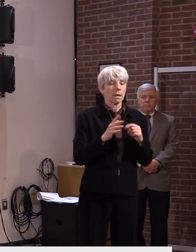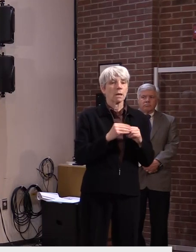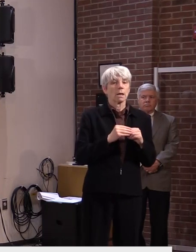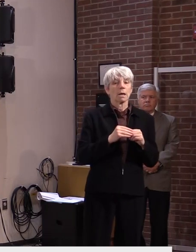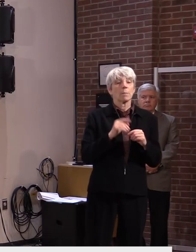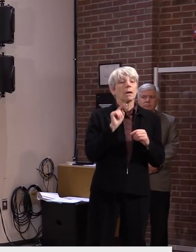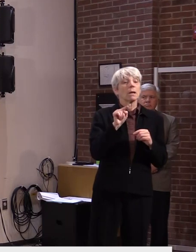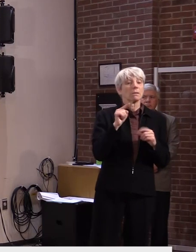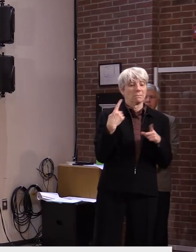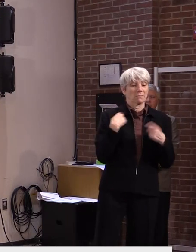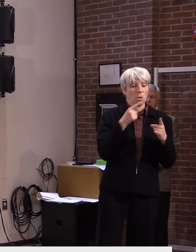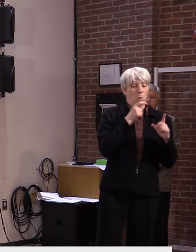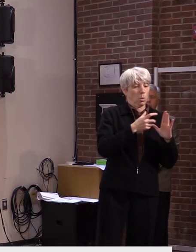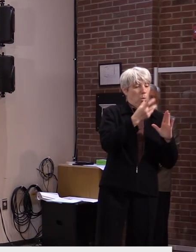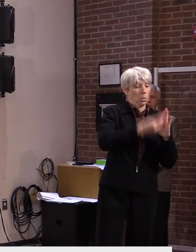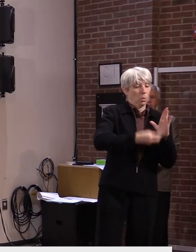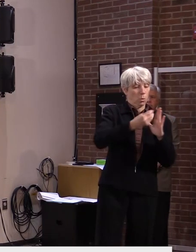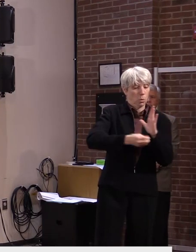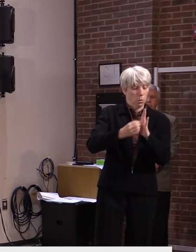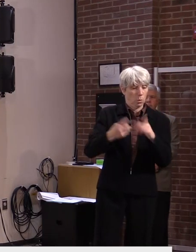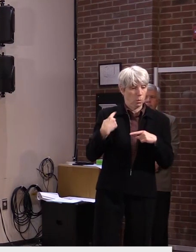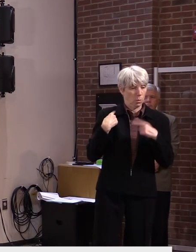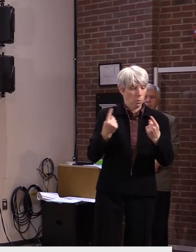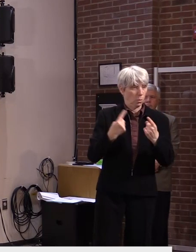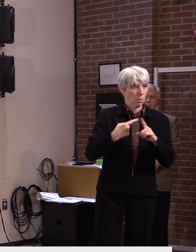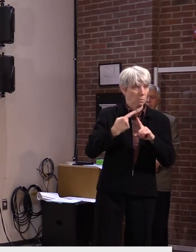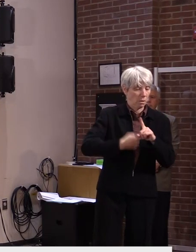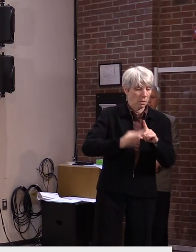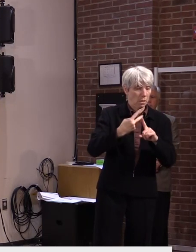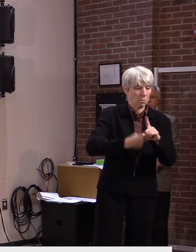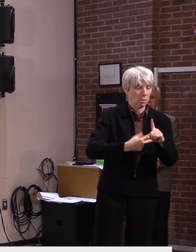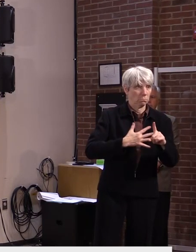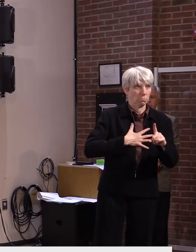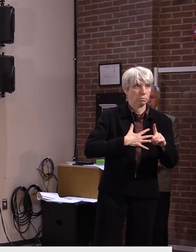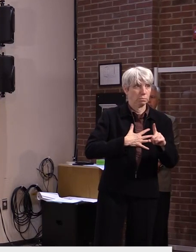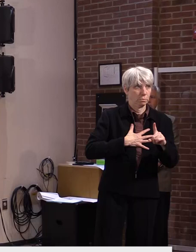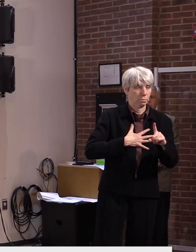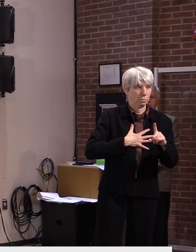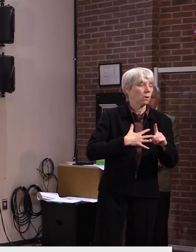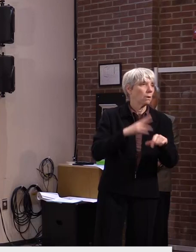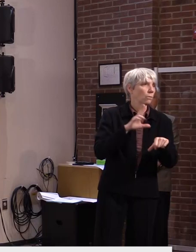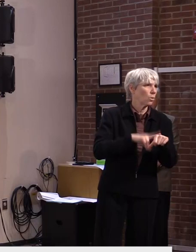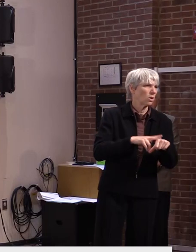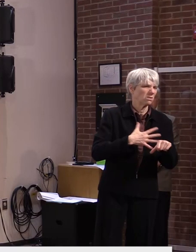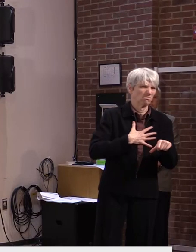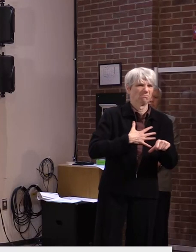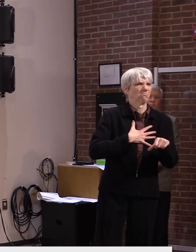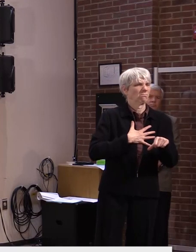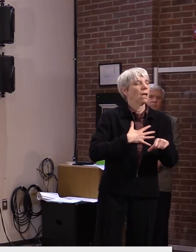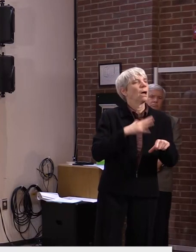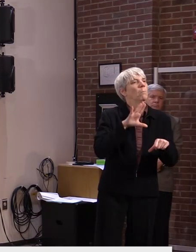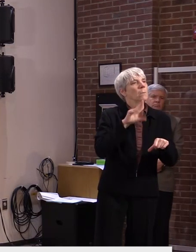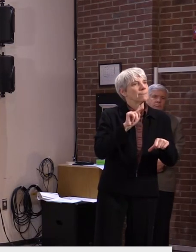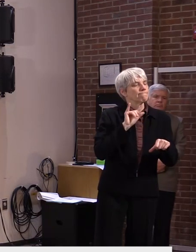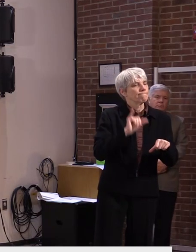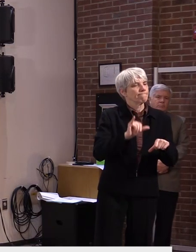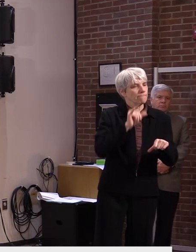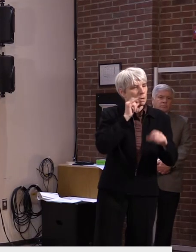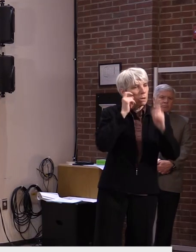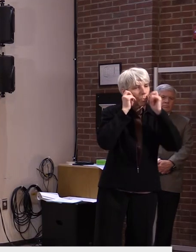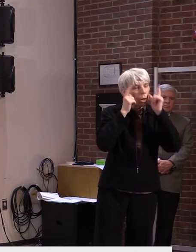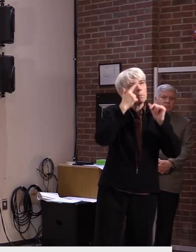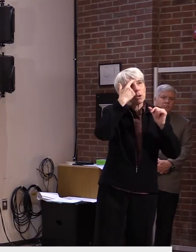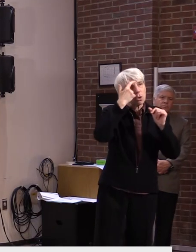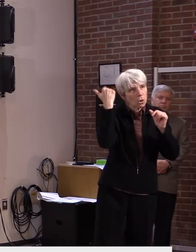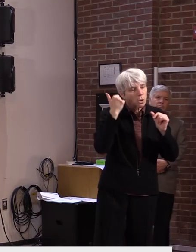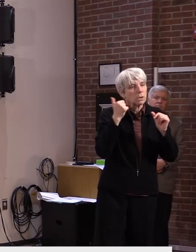Many of those cases, while tragic, had a lot of compromising conditions, a